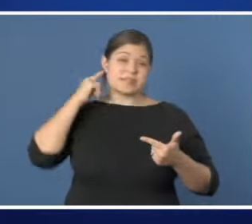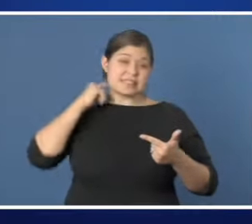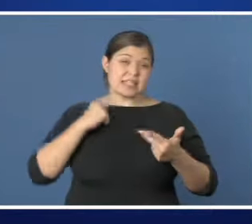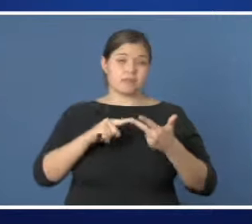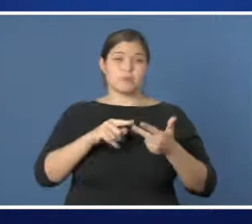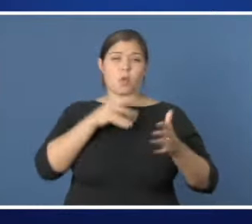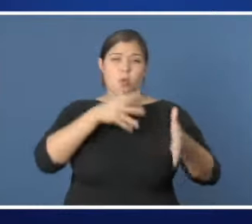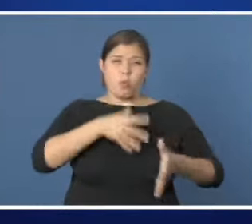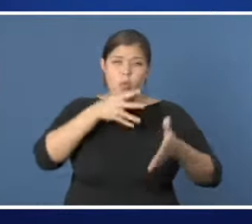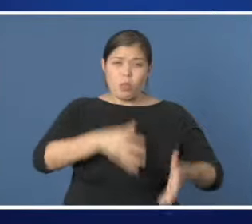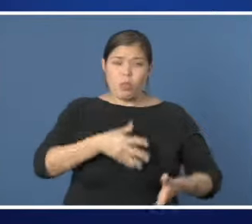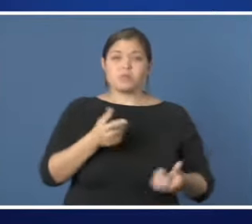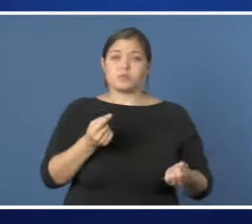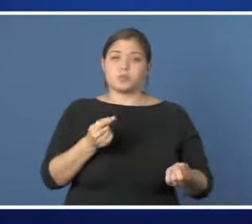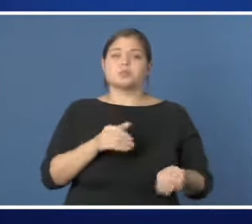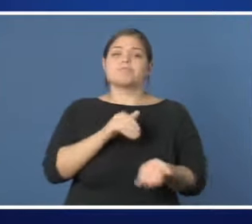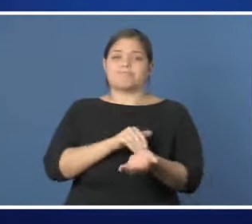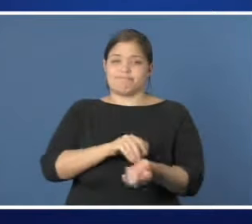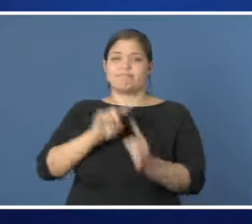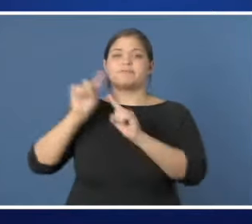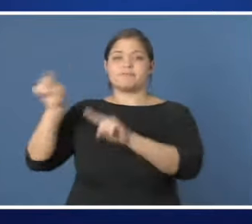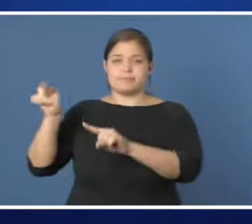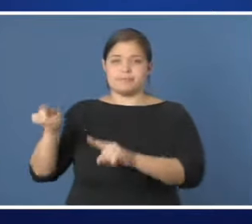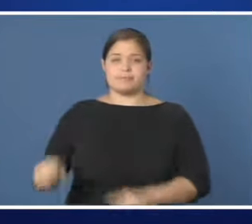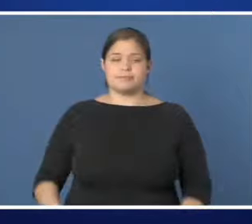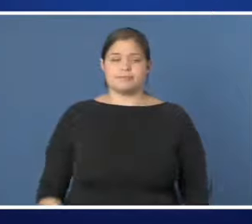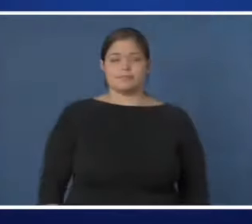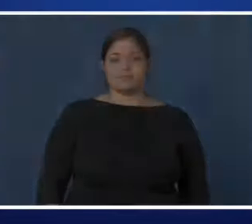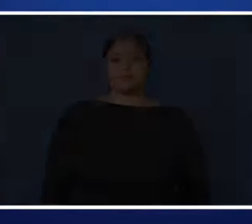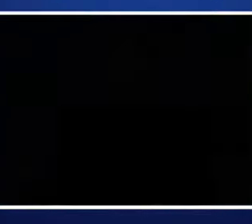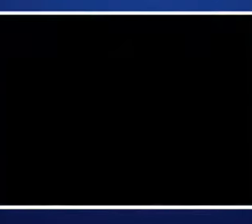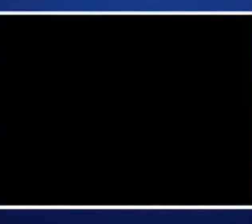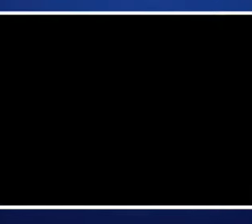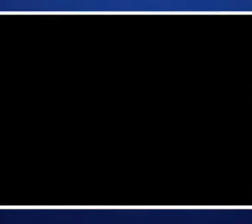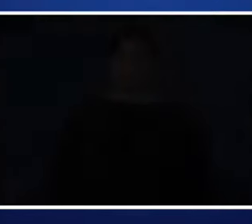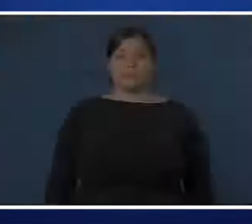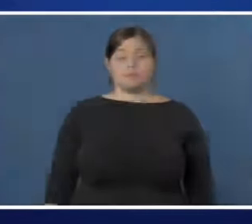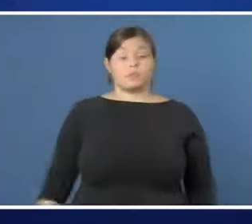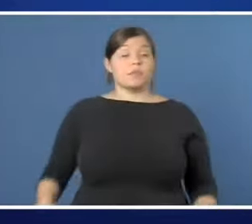Fahrenheit, stiff neck, or repeated vomiting occur.